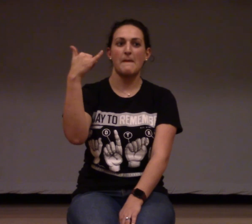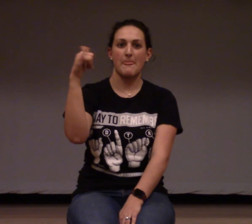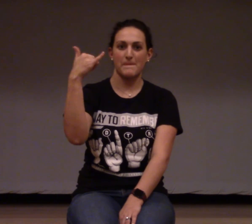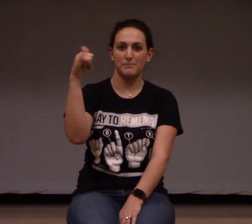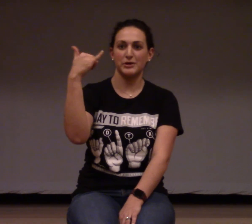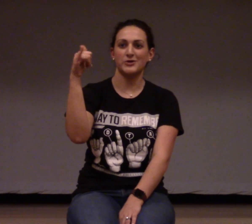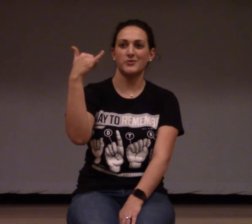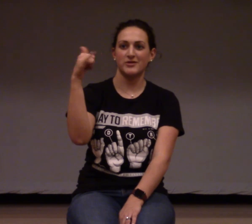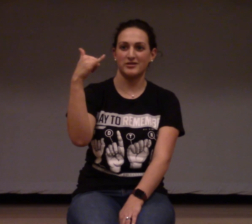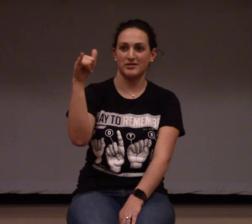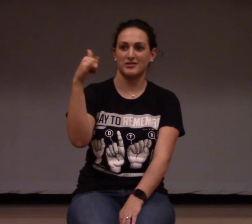Blue.